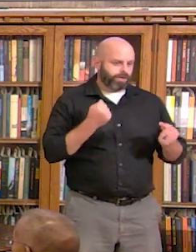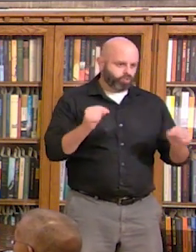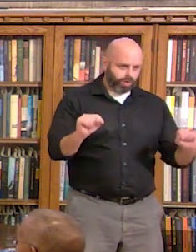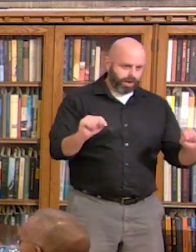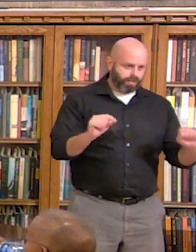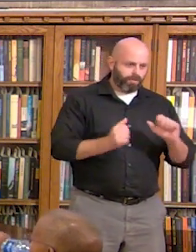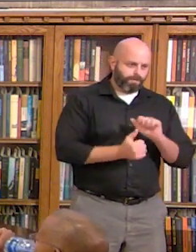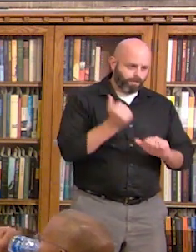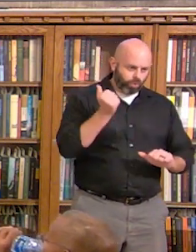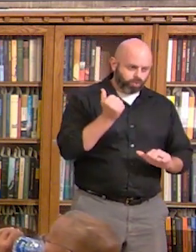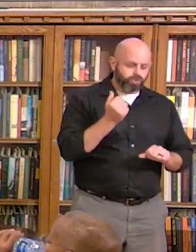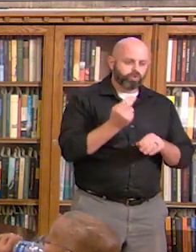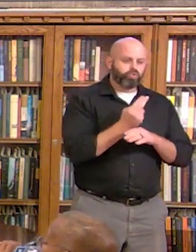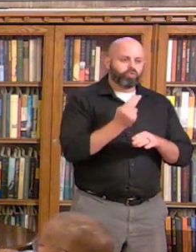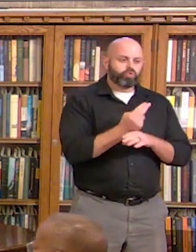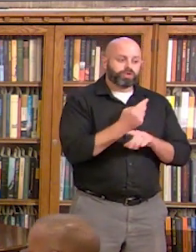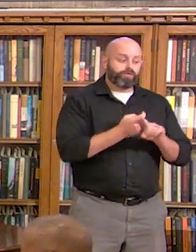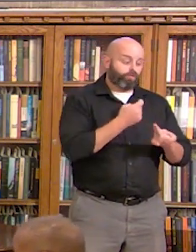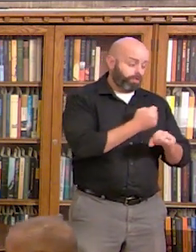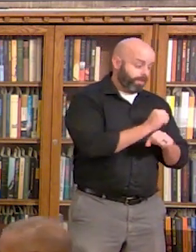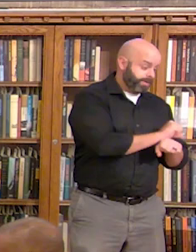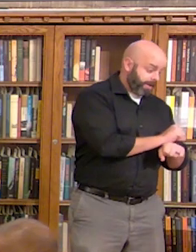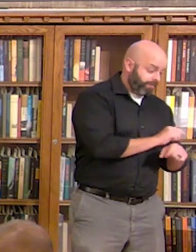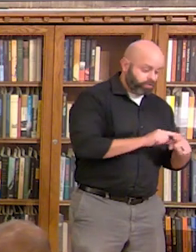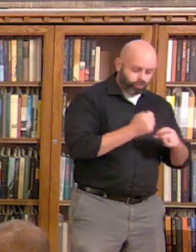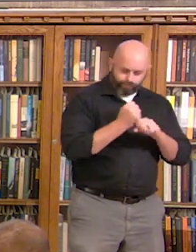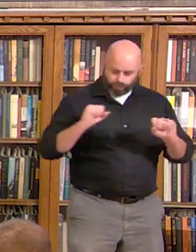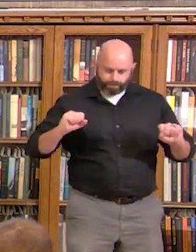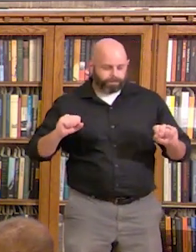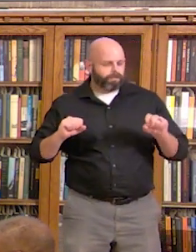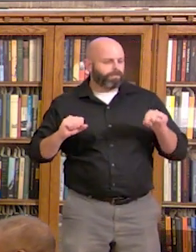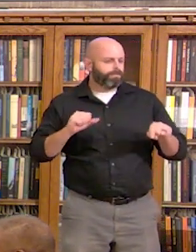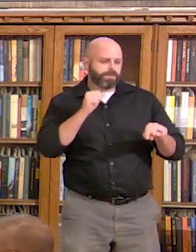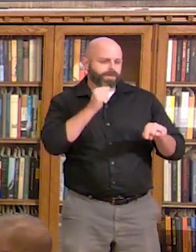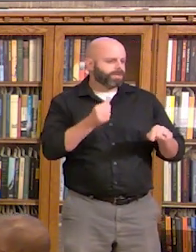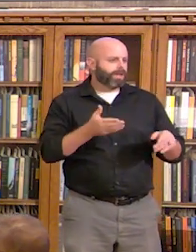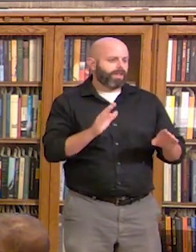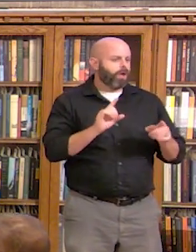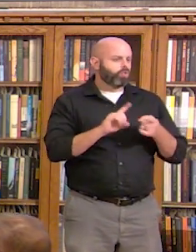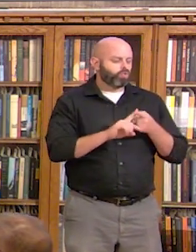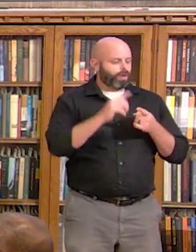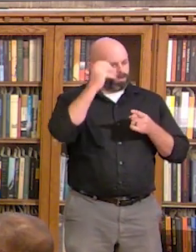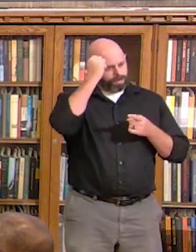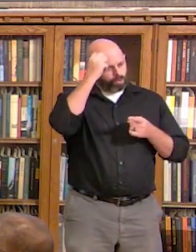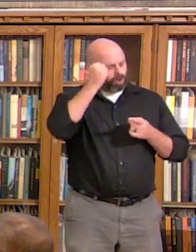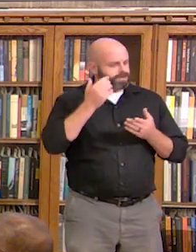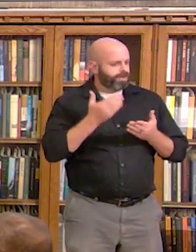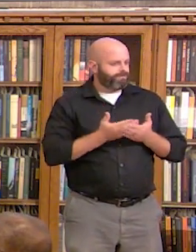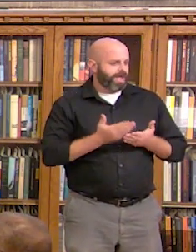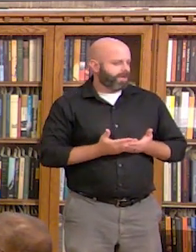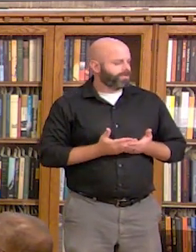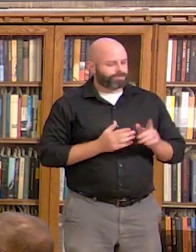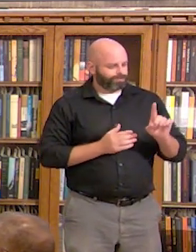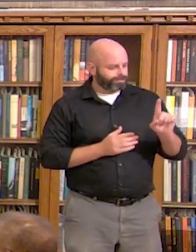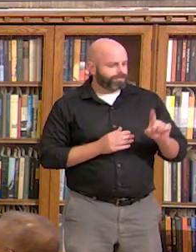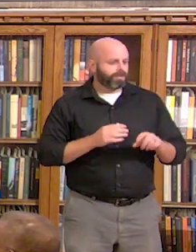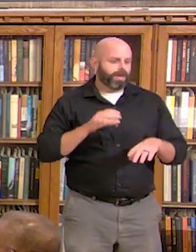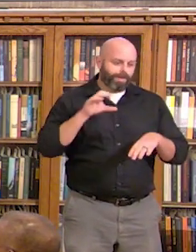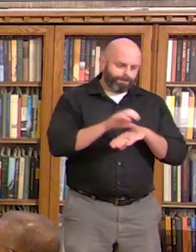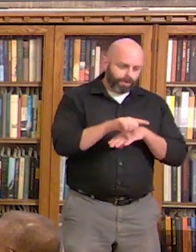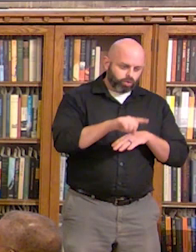the most using From Slavery to Freedom is that it doesn't allow you to regurgitate it makes you